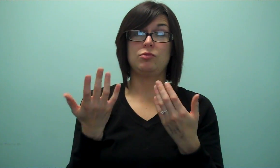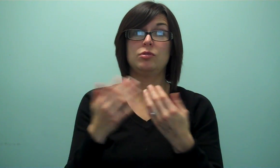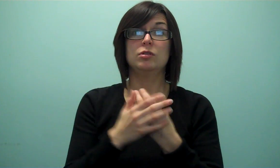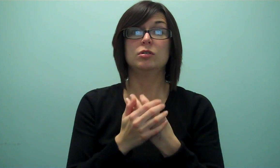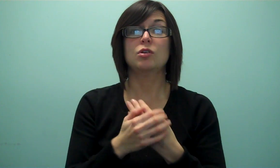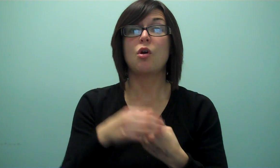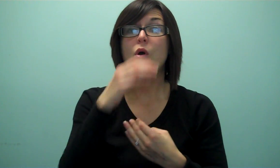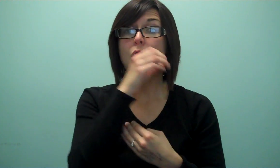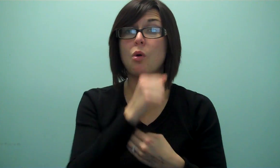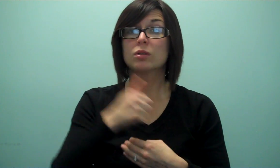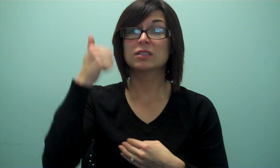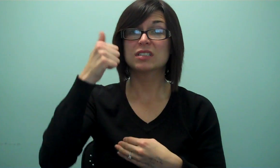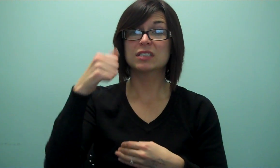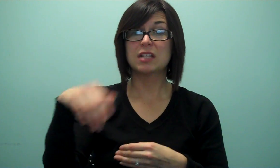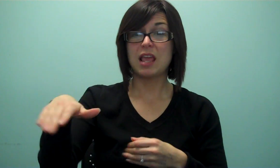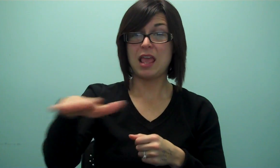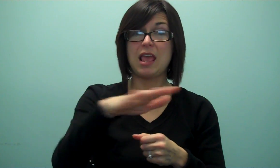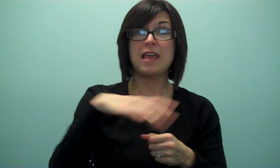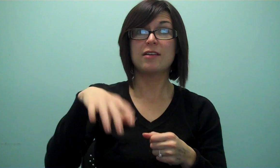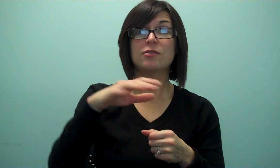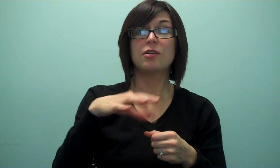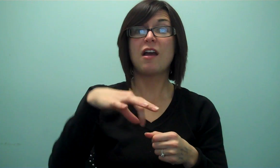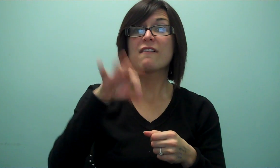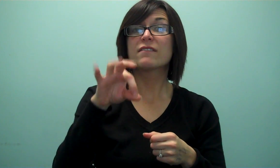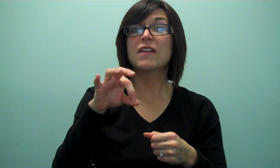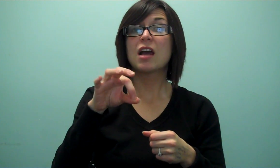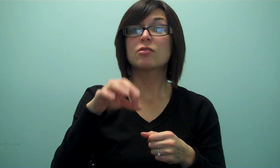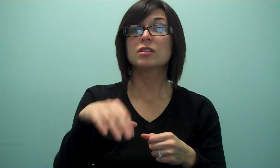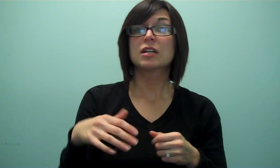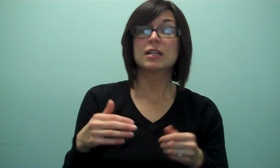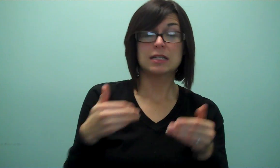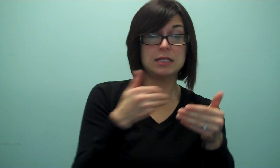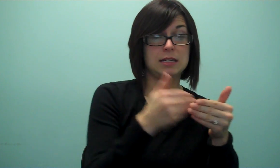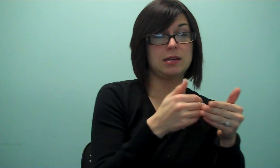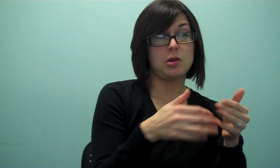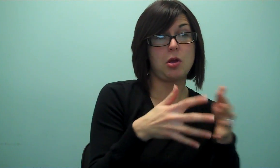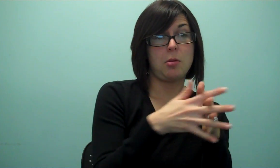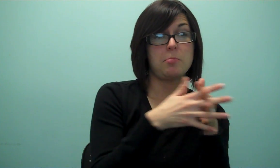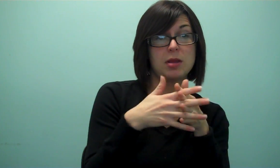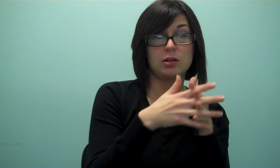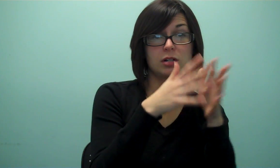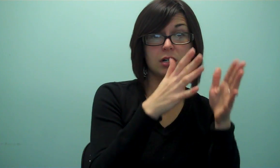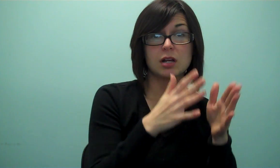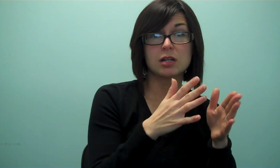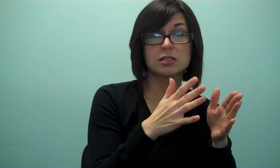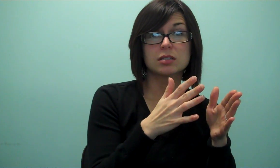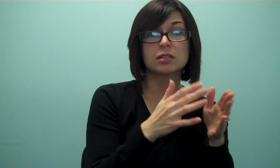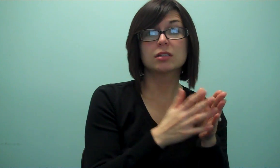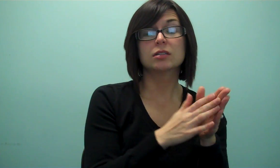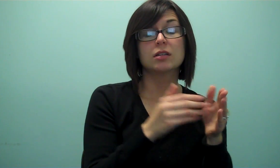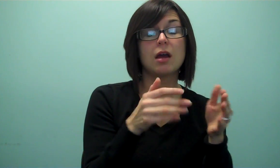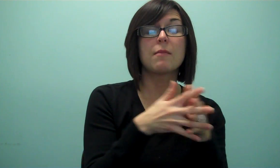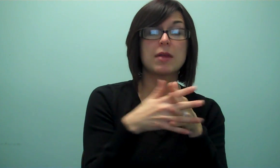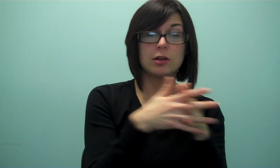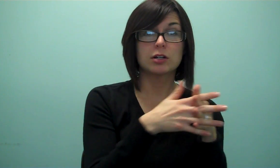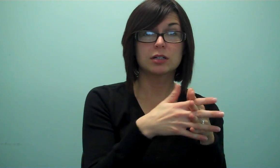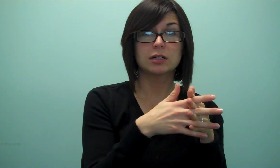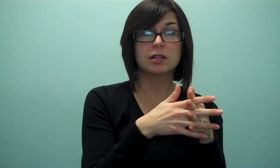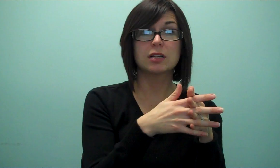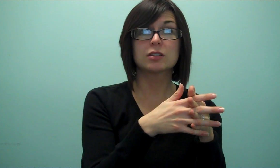be found in the Americas have actually been found in the eastern U.S. This points to migration from Europe to